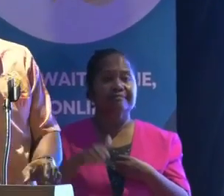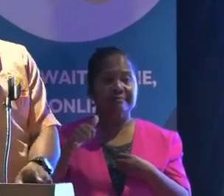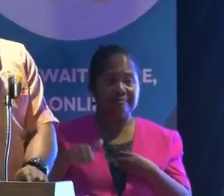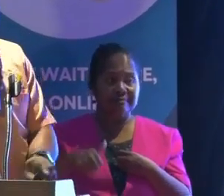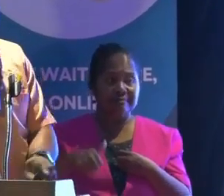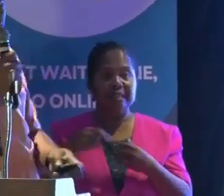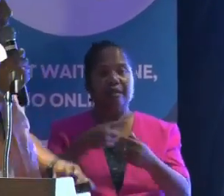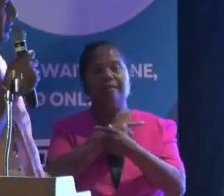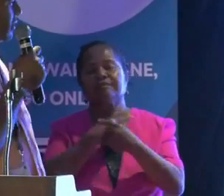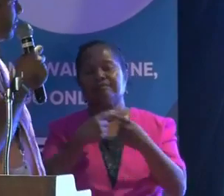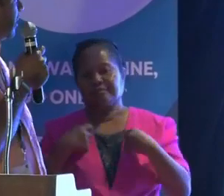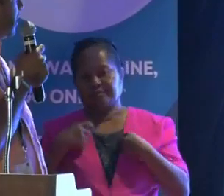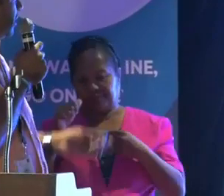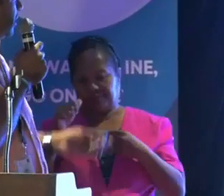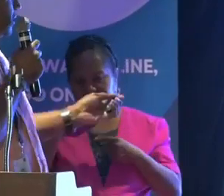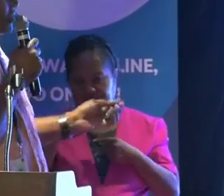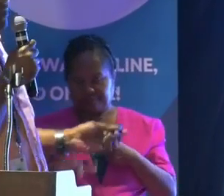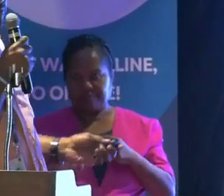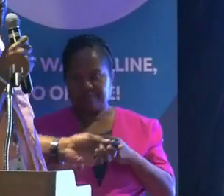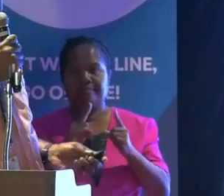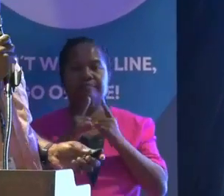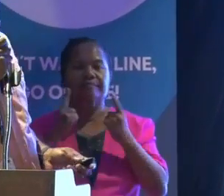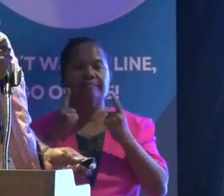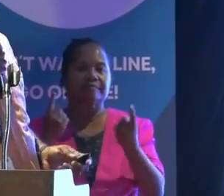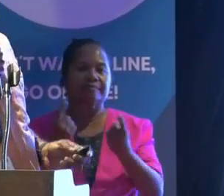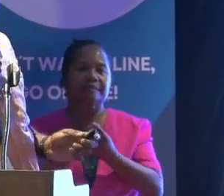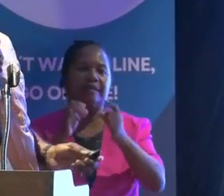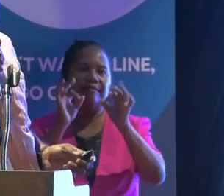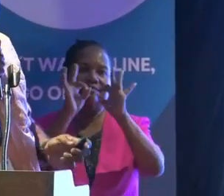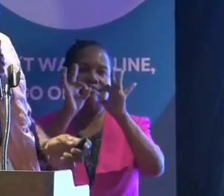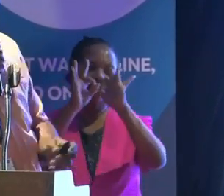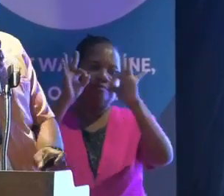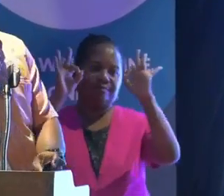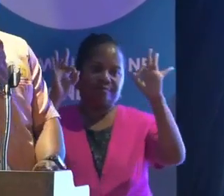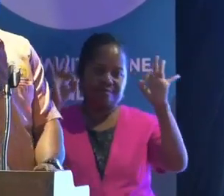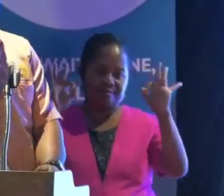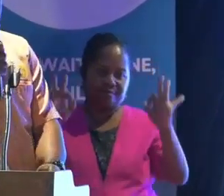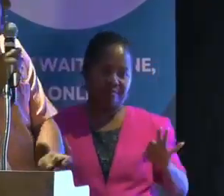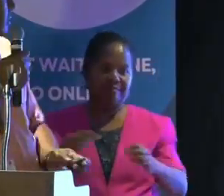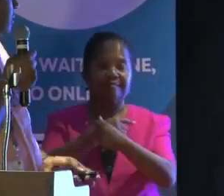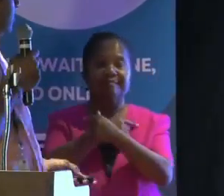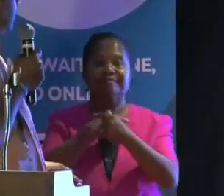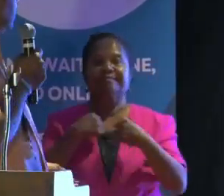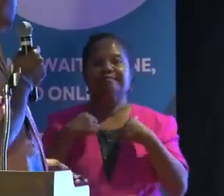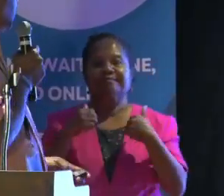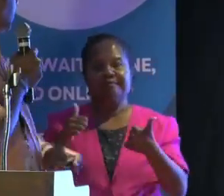So we have to do the right thing. That is the form that we must complete.